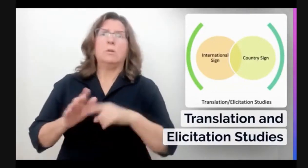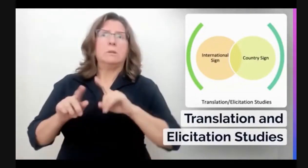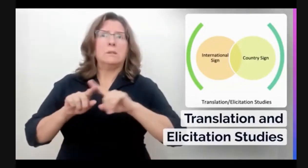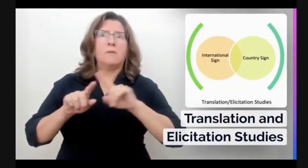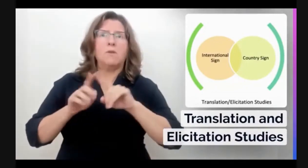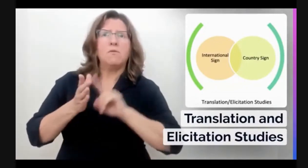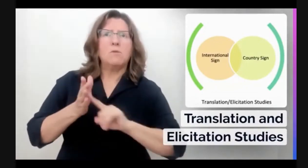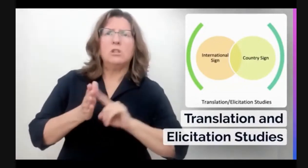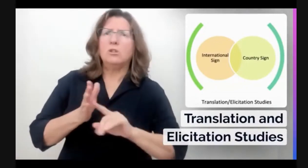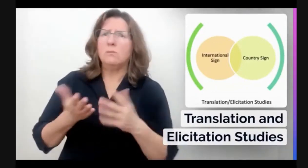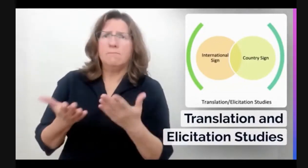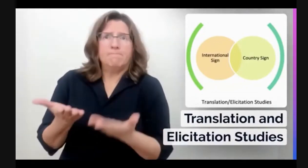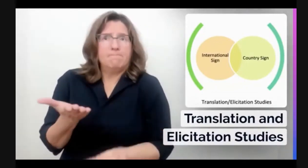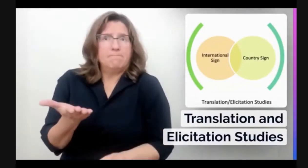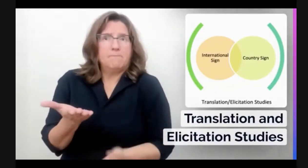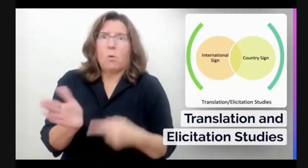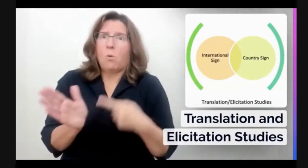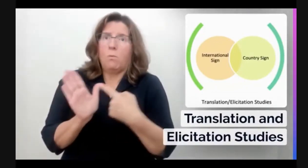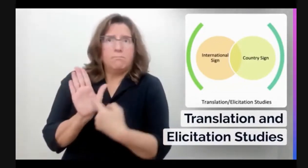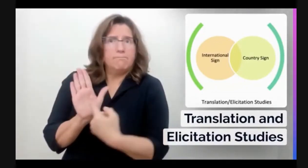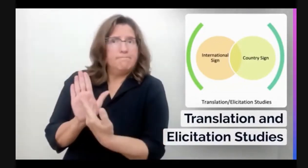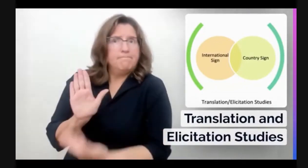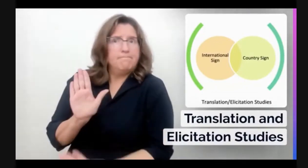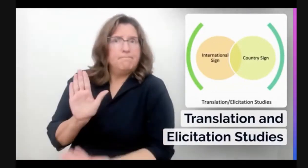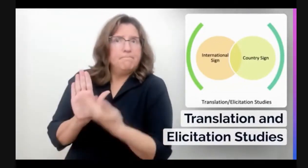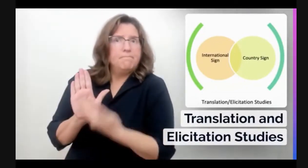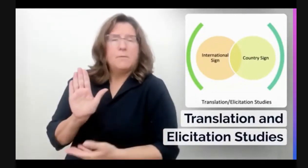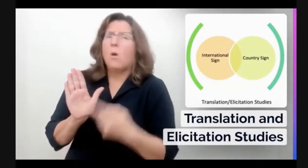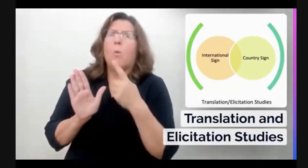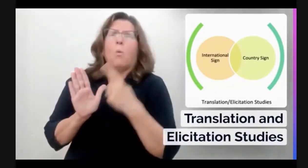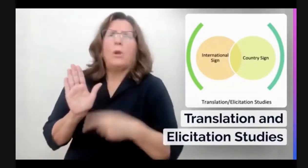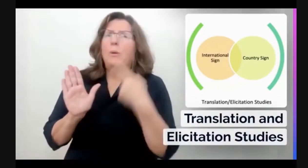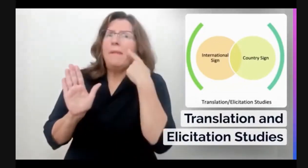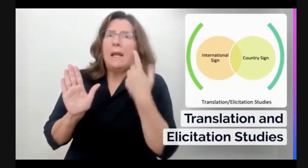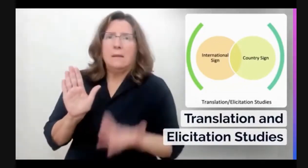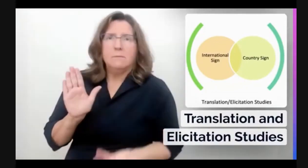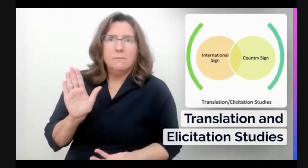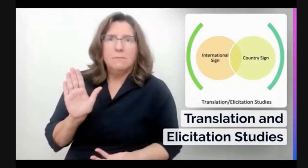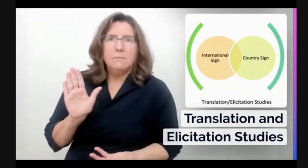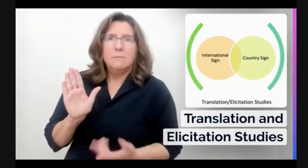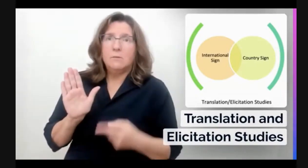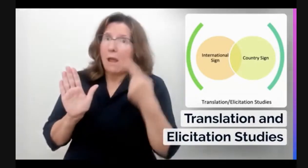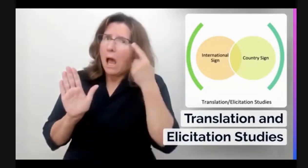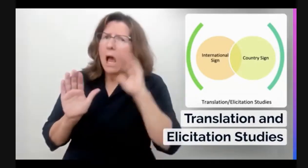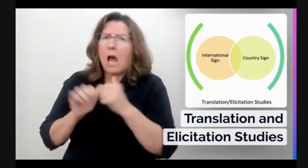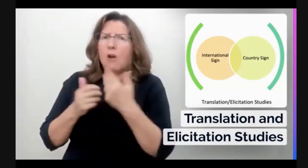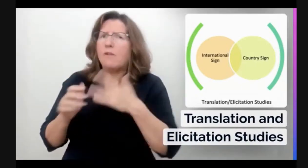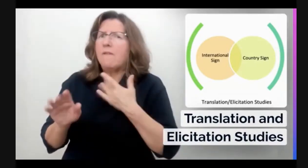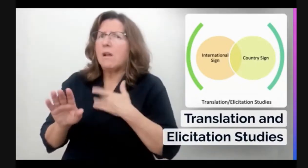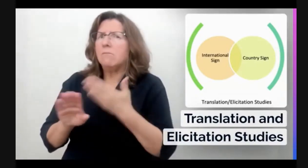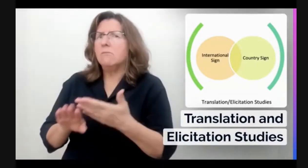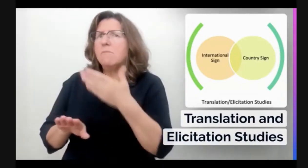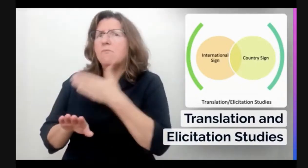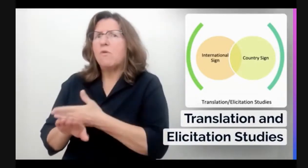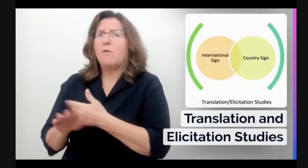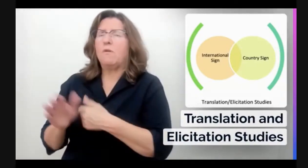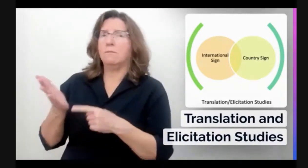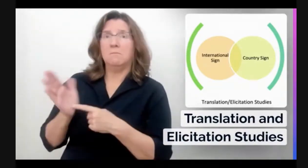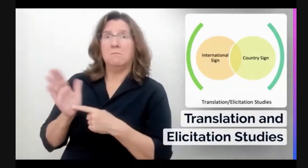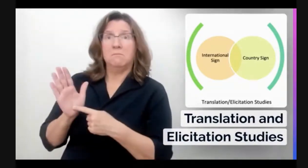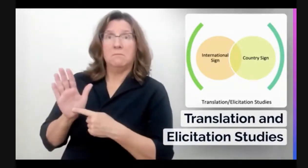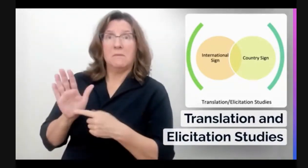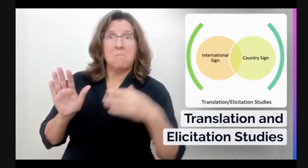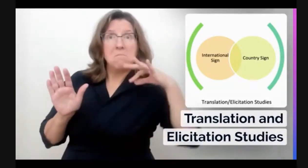adults, researchers, and other stakeholders to determine effectiveness, fit, and